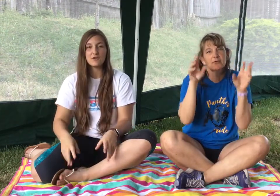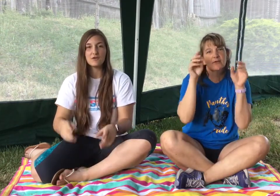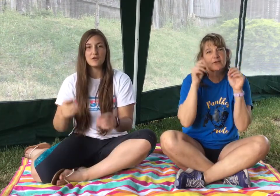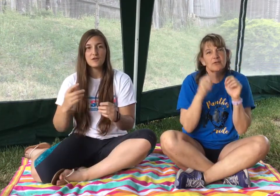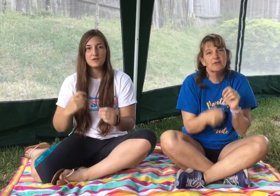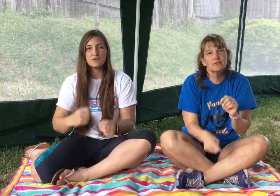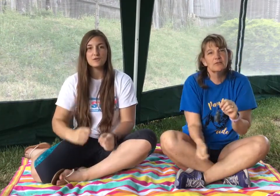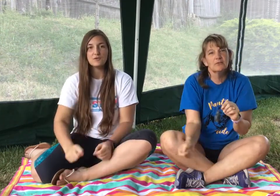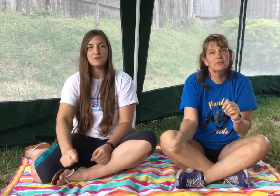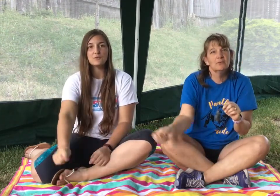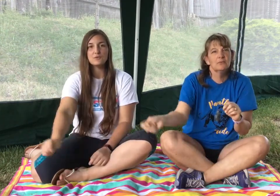wonderful too.